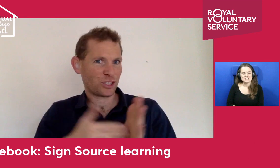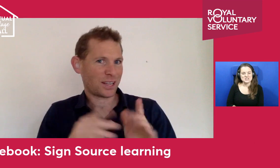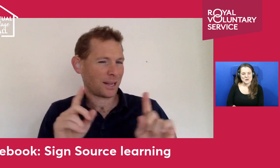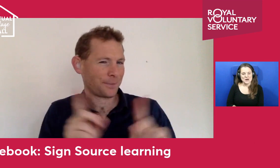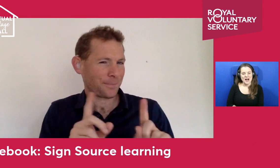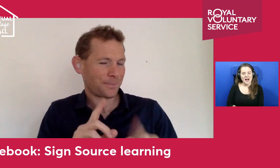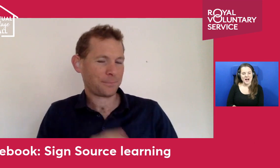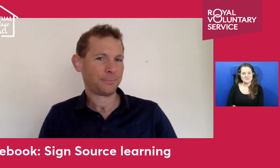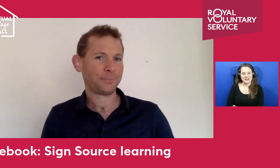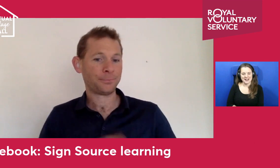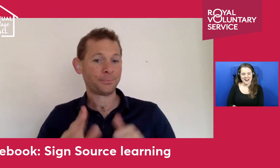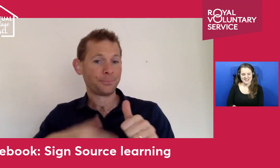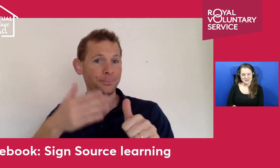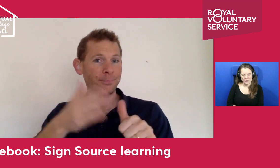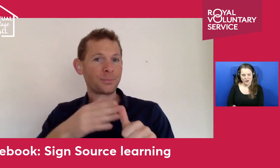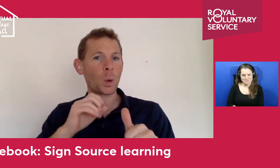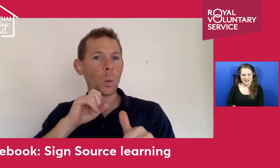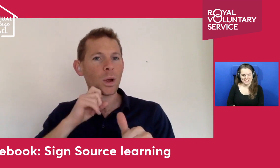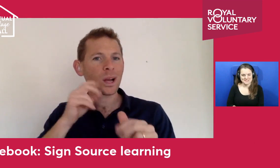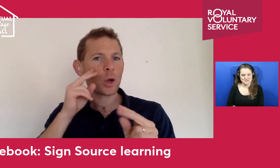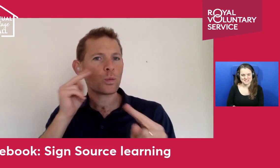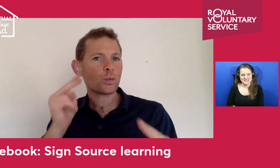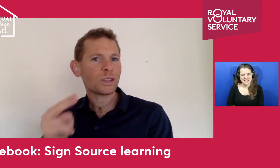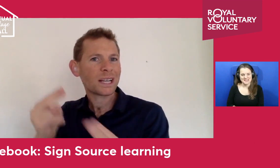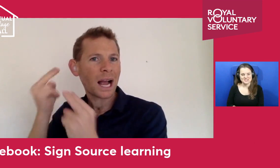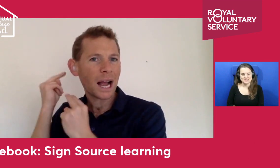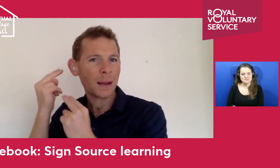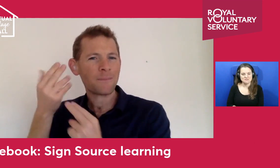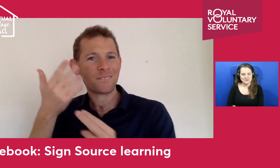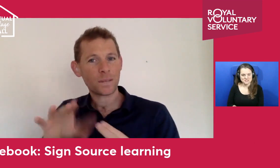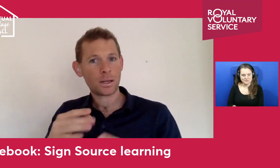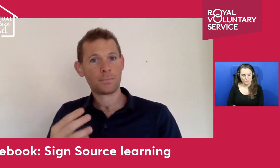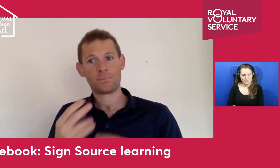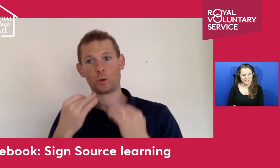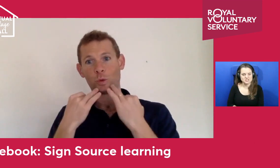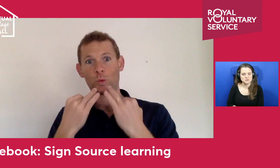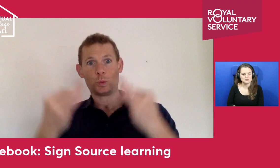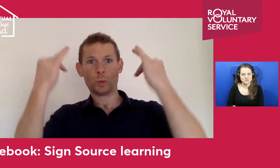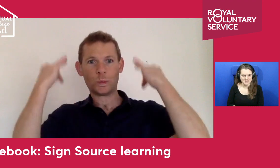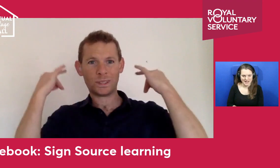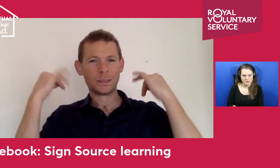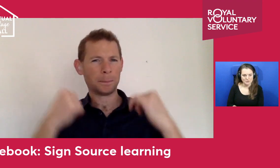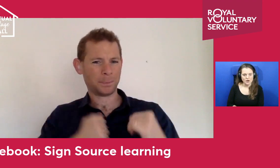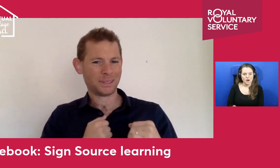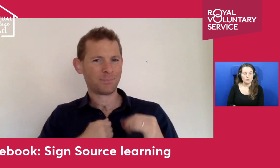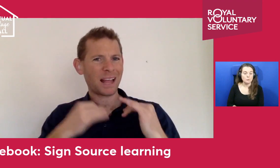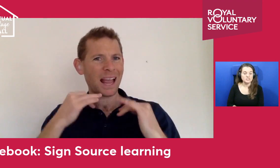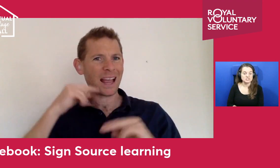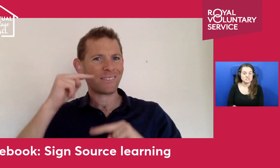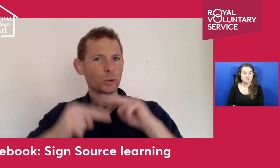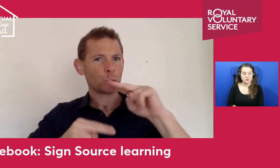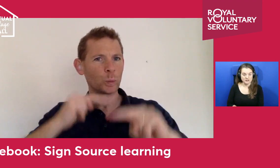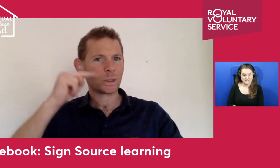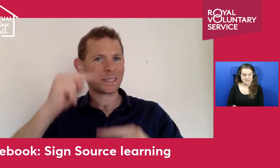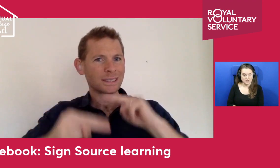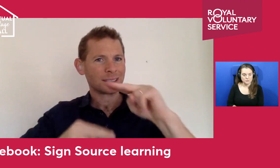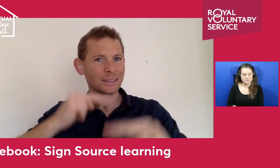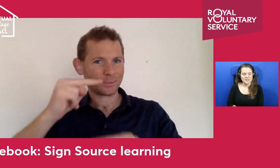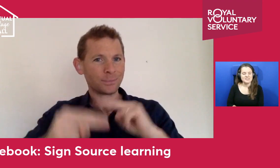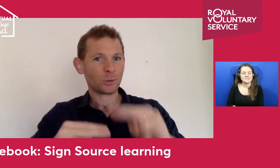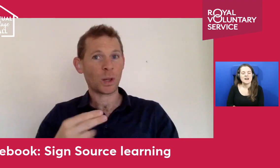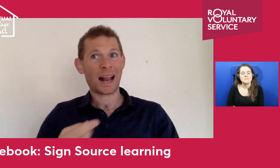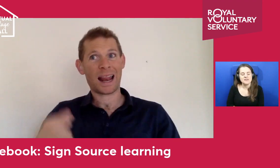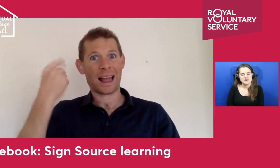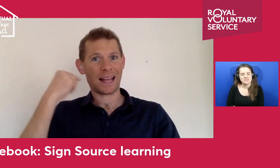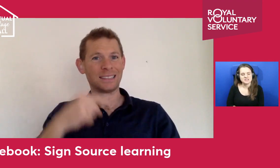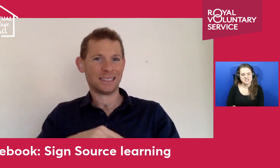Okay, so I'm going to let you know what our plan is for today. So first of all, we're going to do a recap on what we did a fortnight ago.